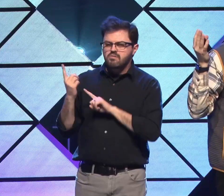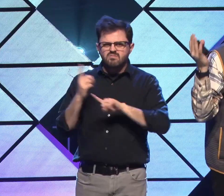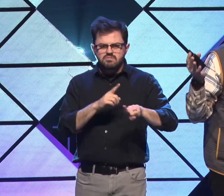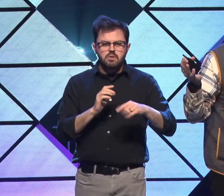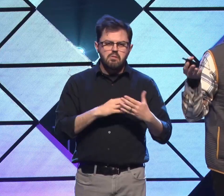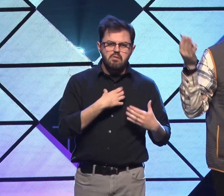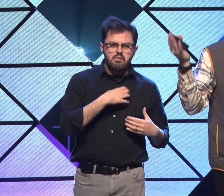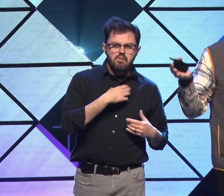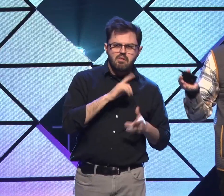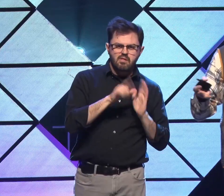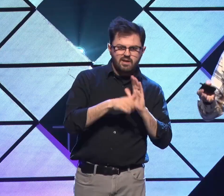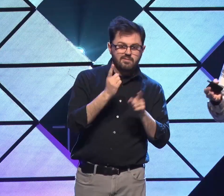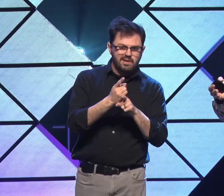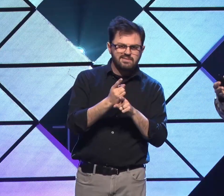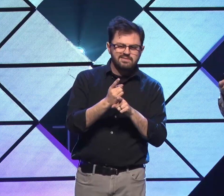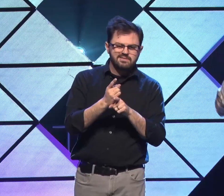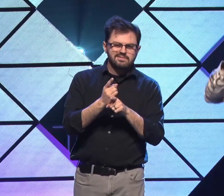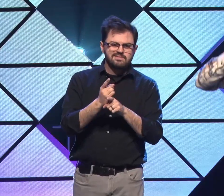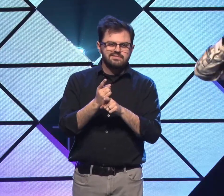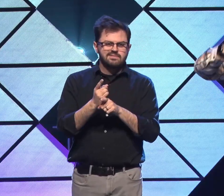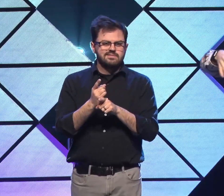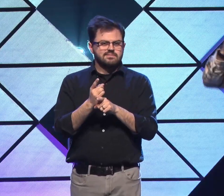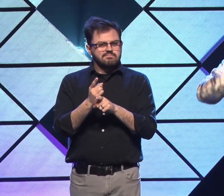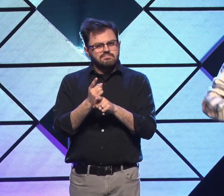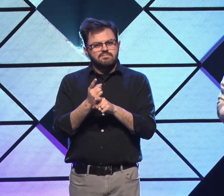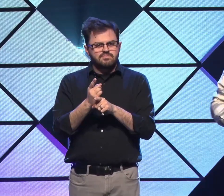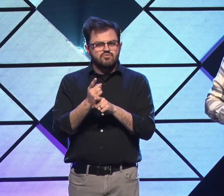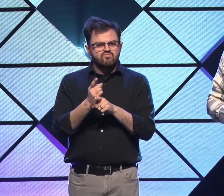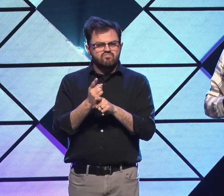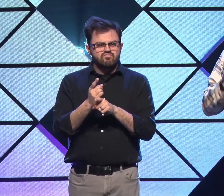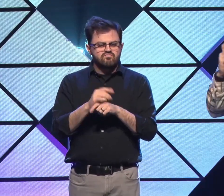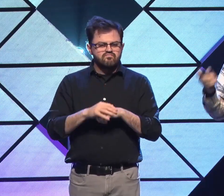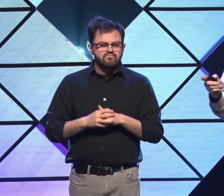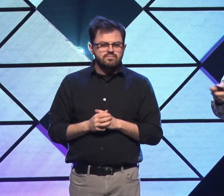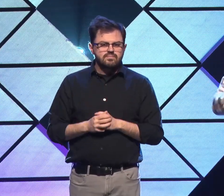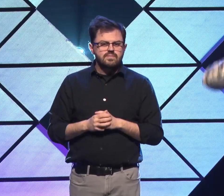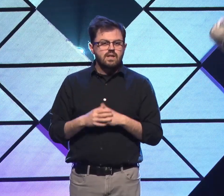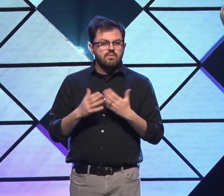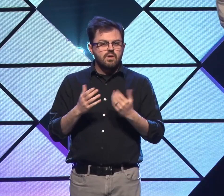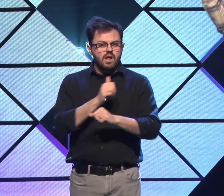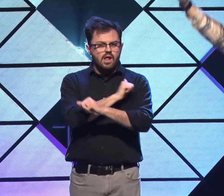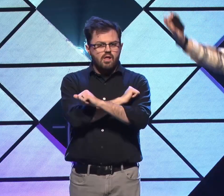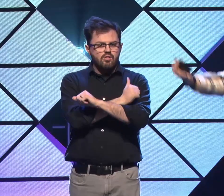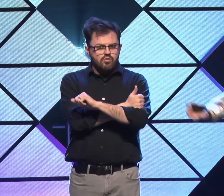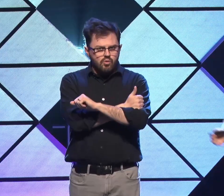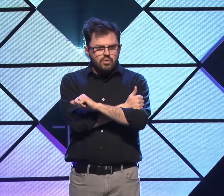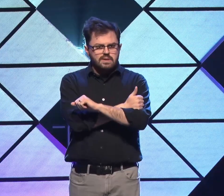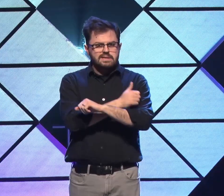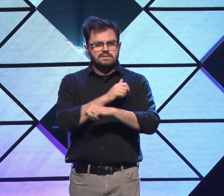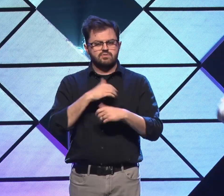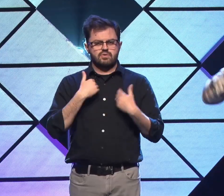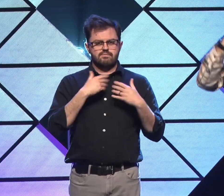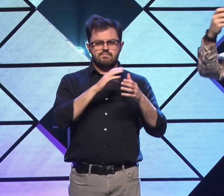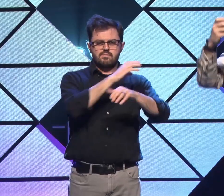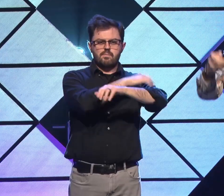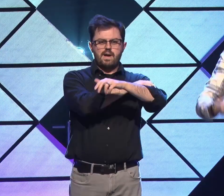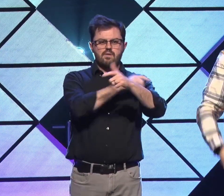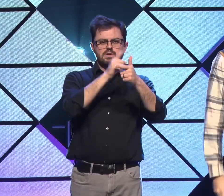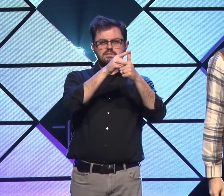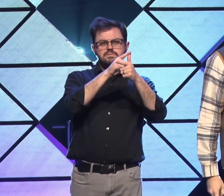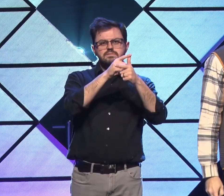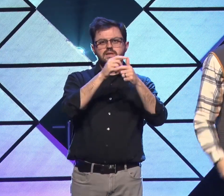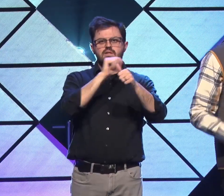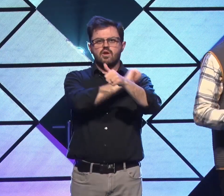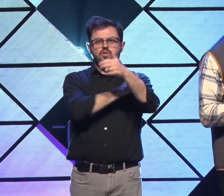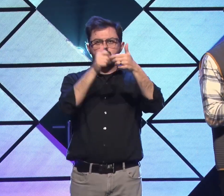about your boss, right? Let's just be honest. So we kind of do these things. Now, so authority inside of this big concept of power is a type